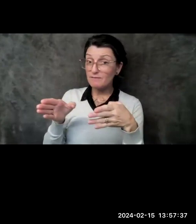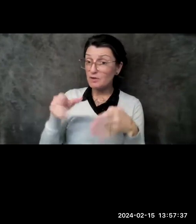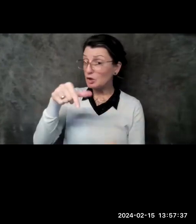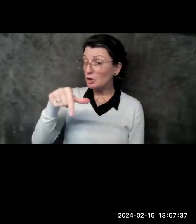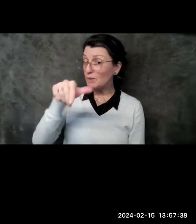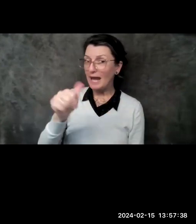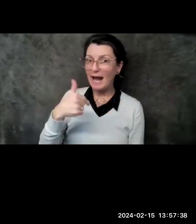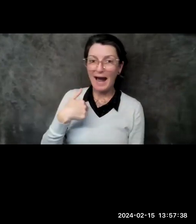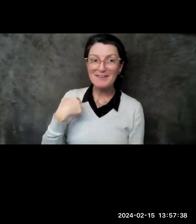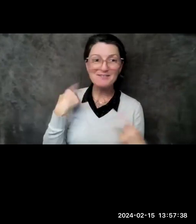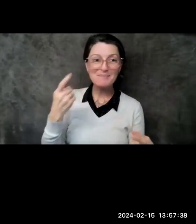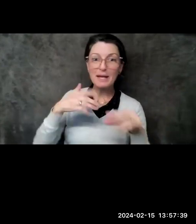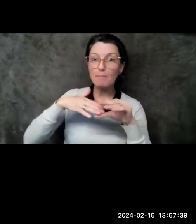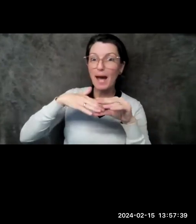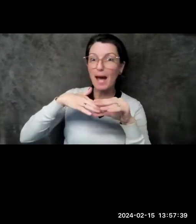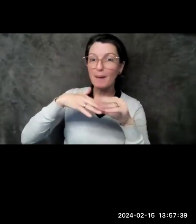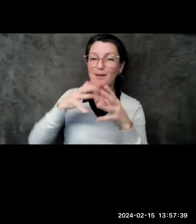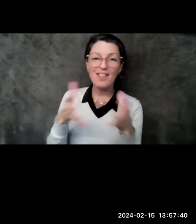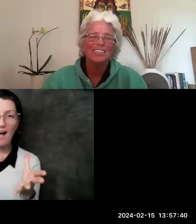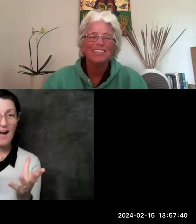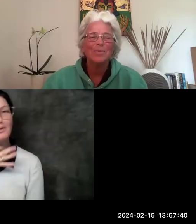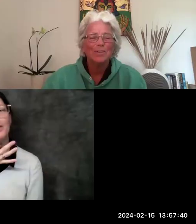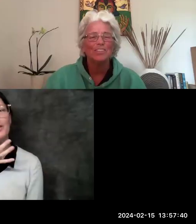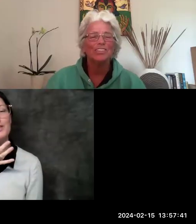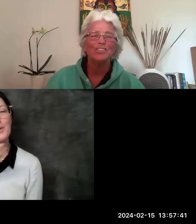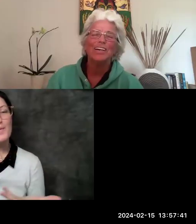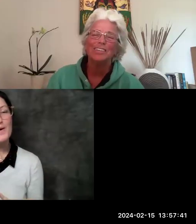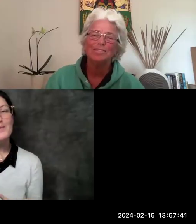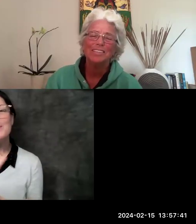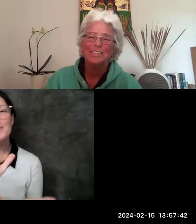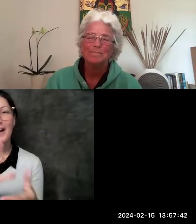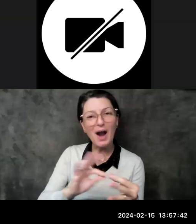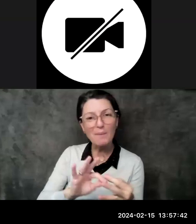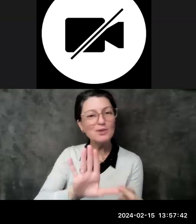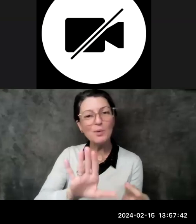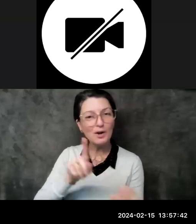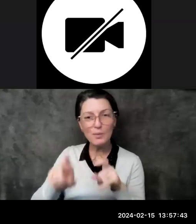like I've been babbling a lot. I'm curious to hear what you have to say, what questions you have.